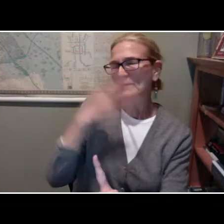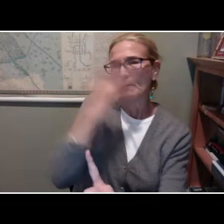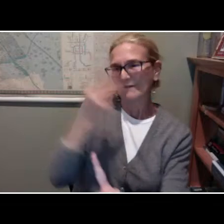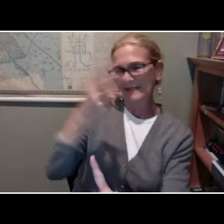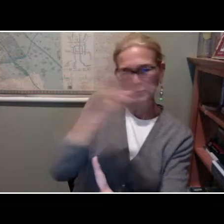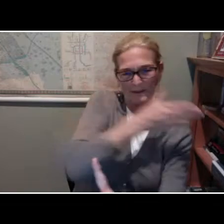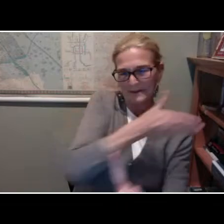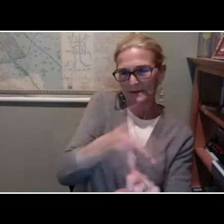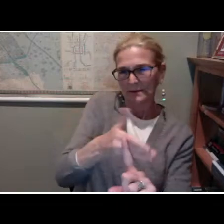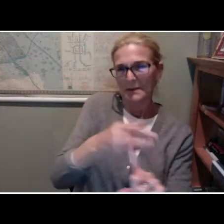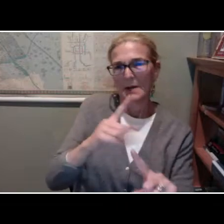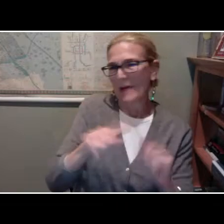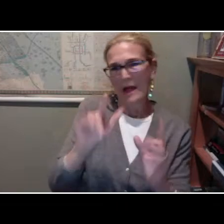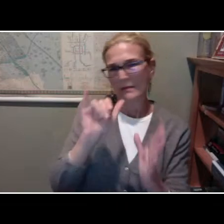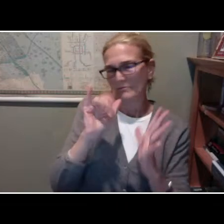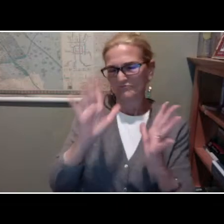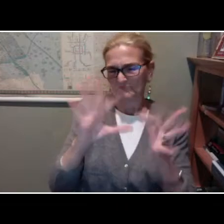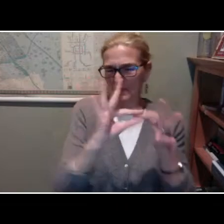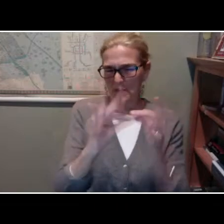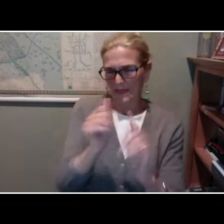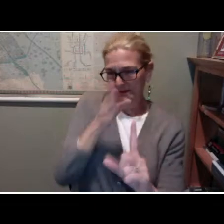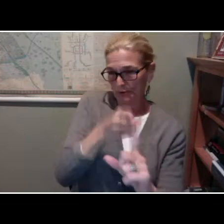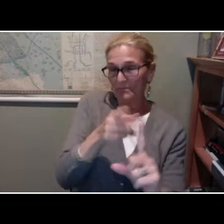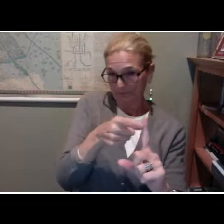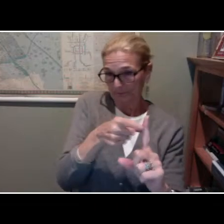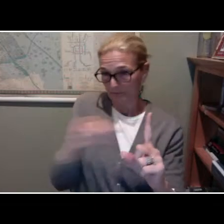names, which had a beautiful history up to that point.